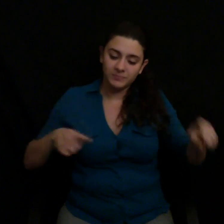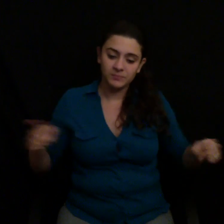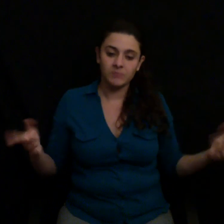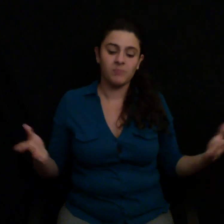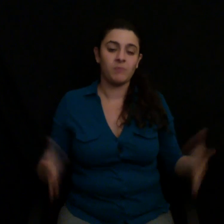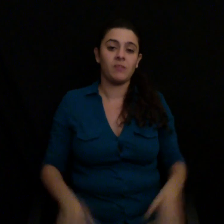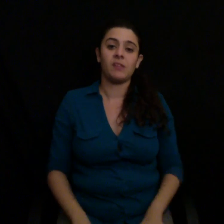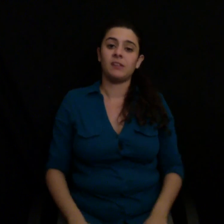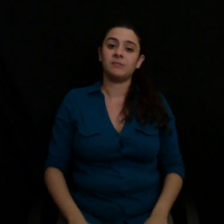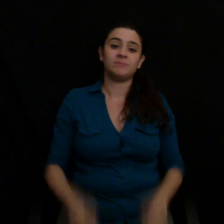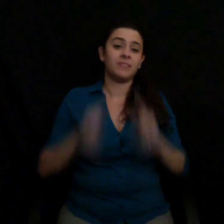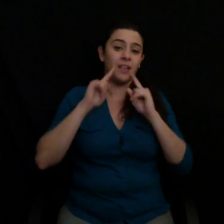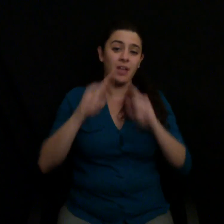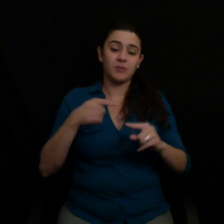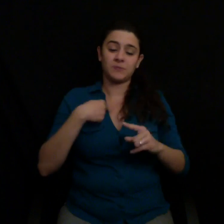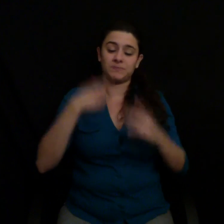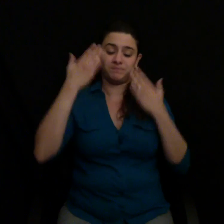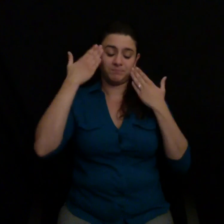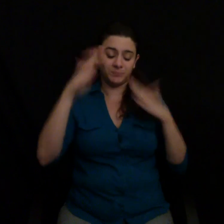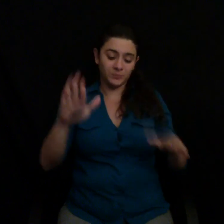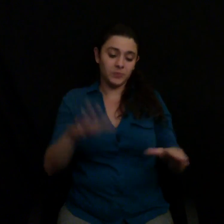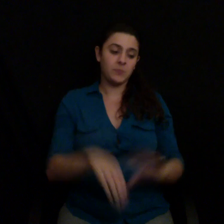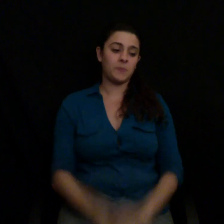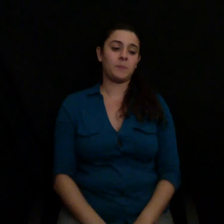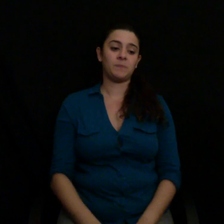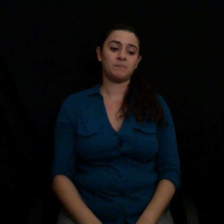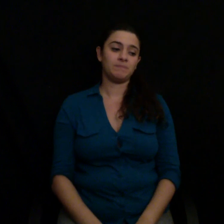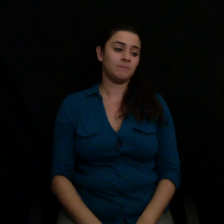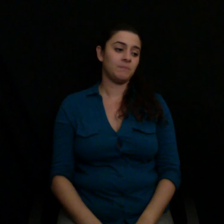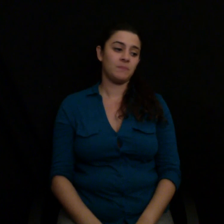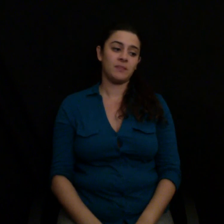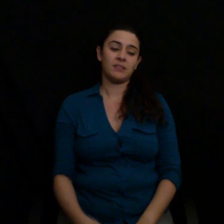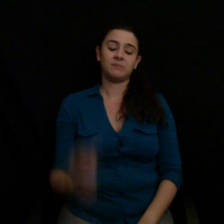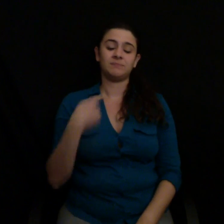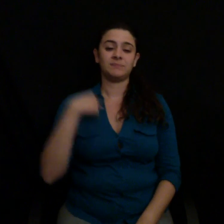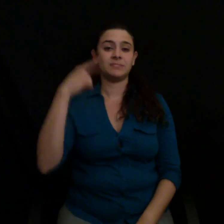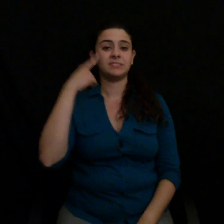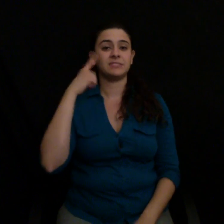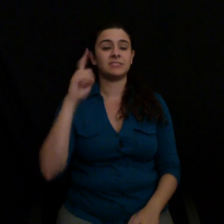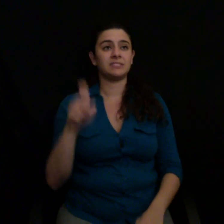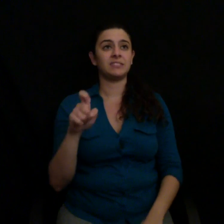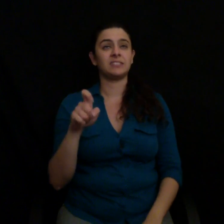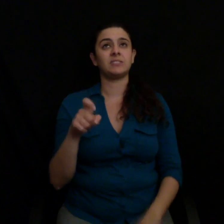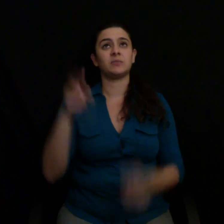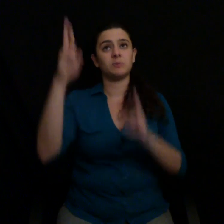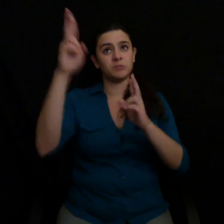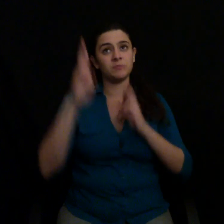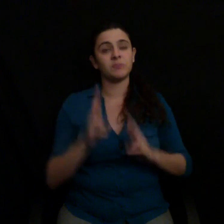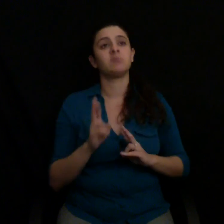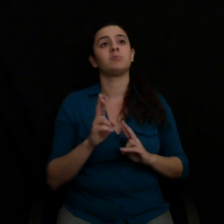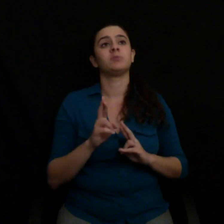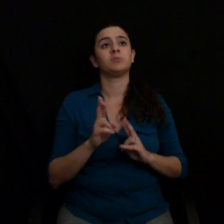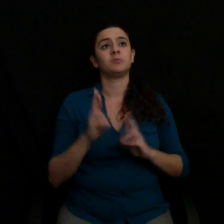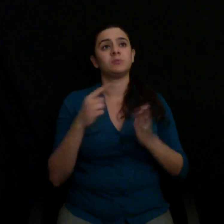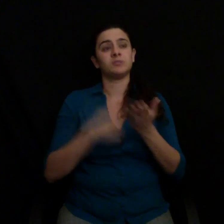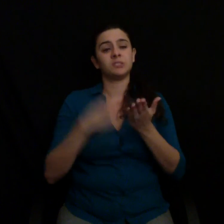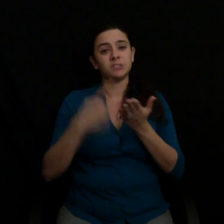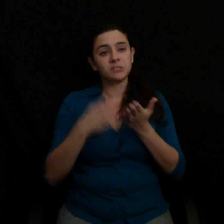have all the answers, but it's only going to be through respectful discussion and taking a moment to hear each other's stories that we might get a little